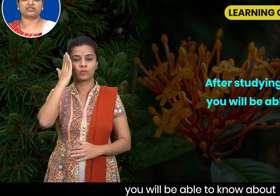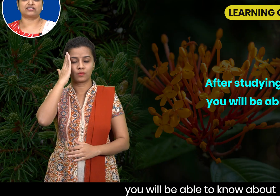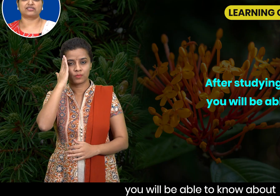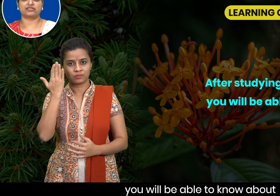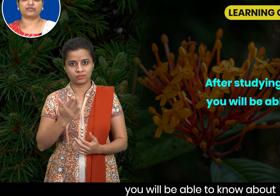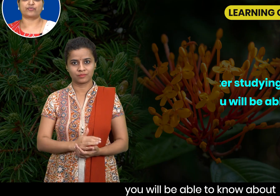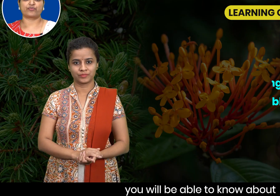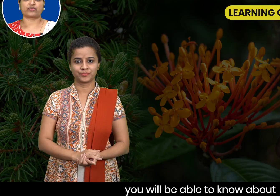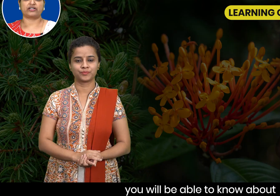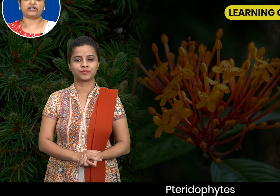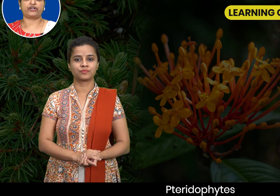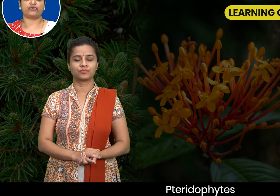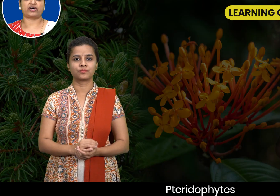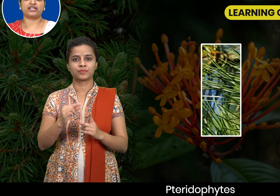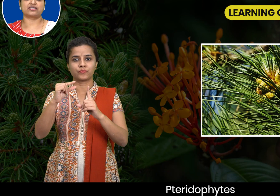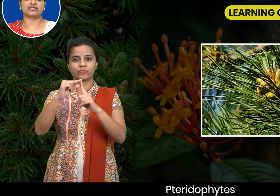about